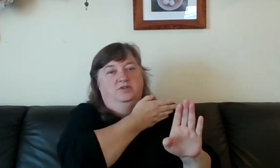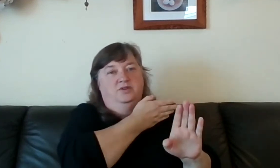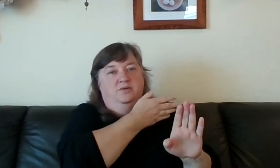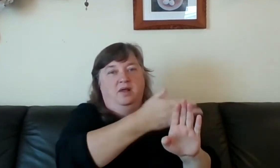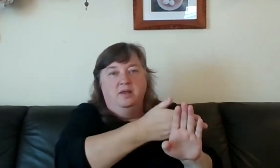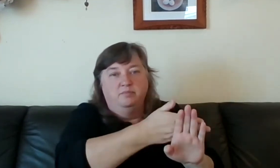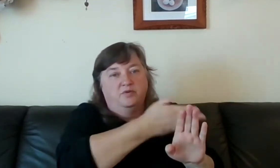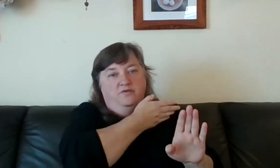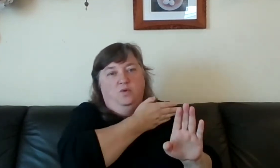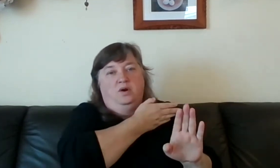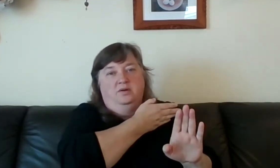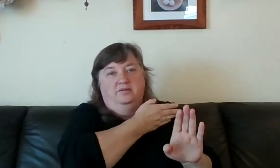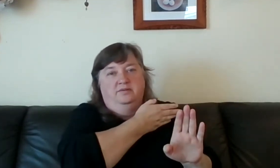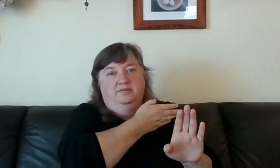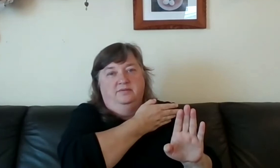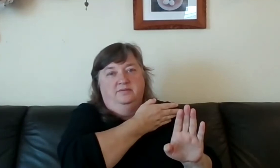you. Before.